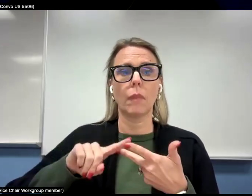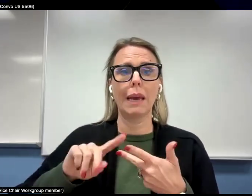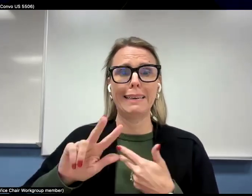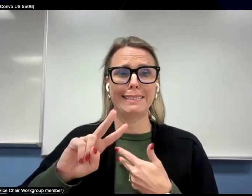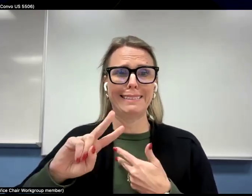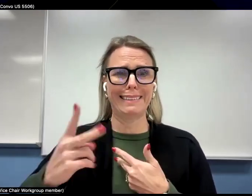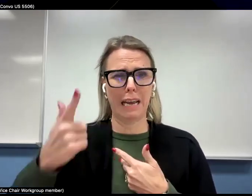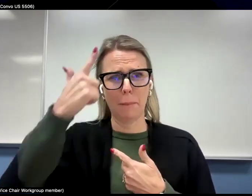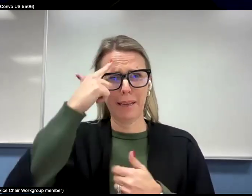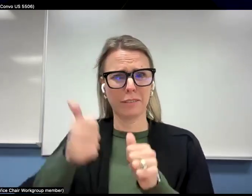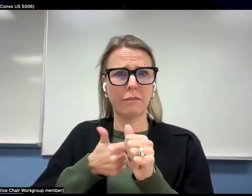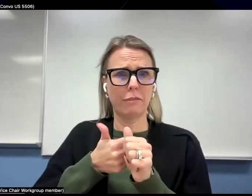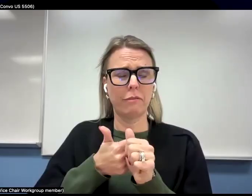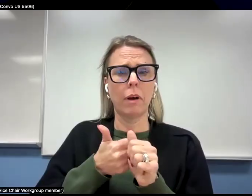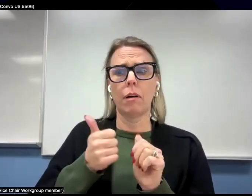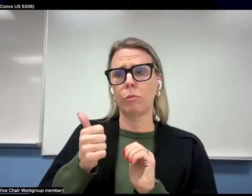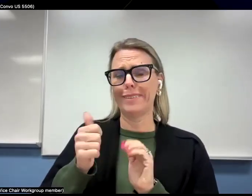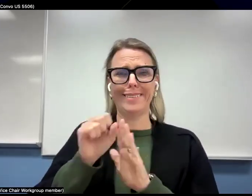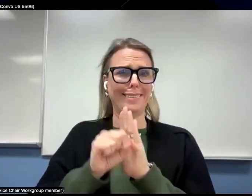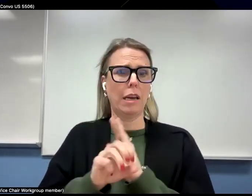Thank you. My second,